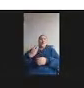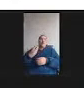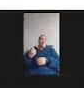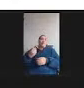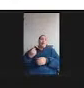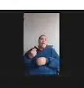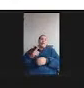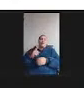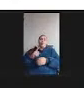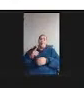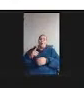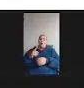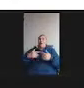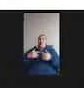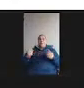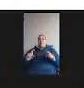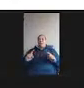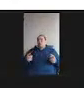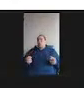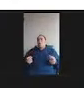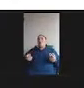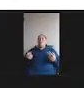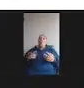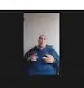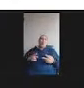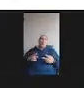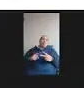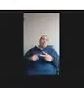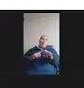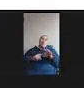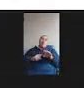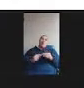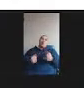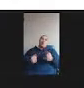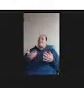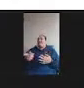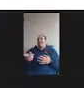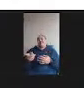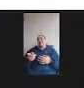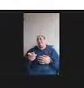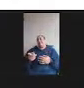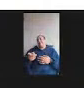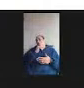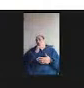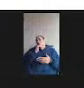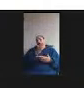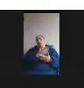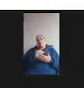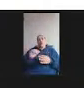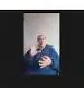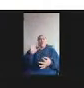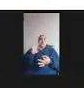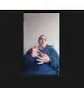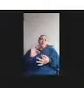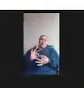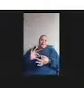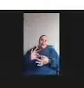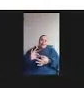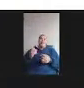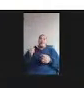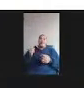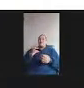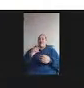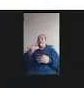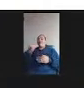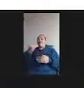of our budget, or they are quoting for services that we don't think was part of the specifications. If there's a limited number